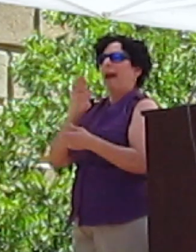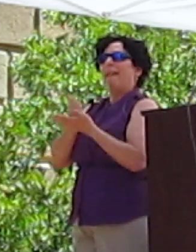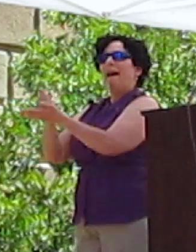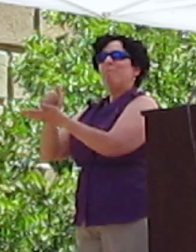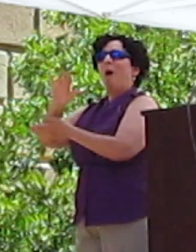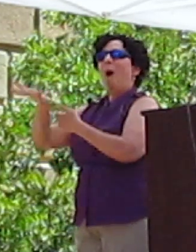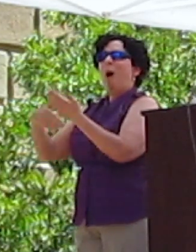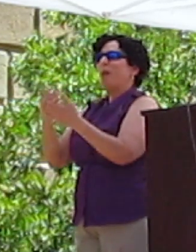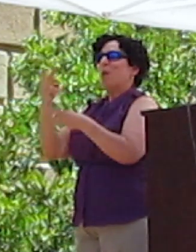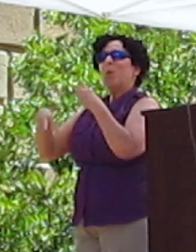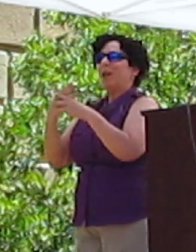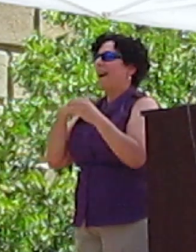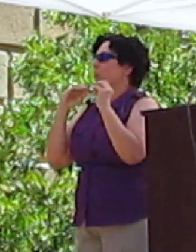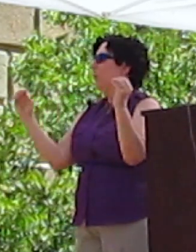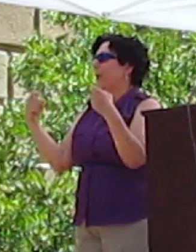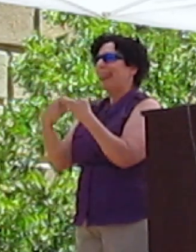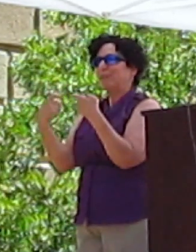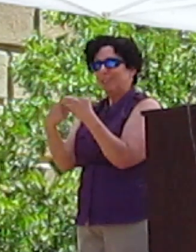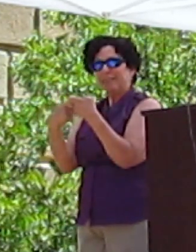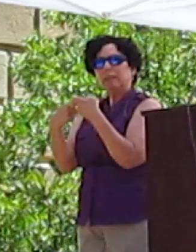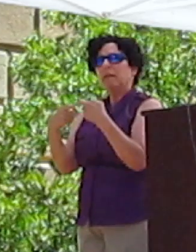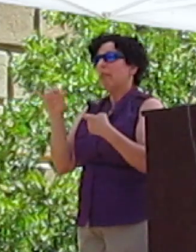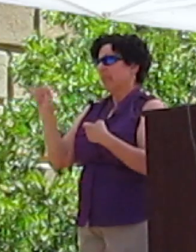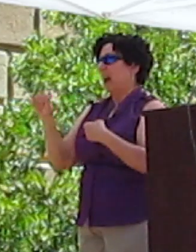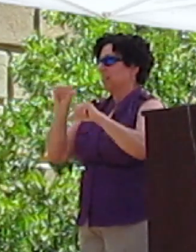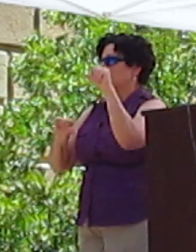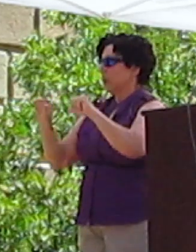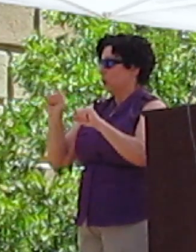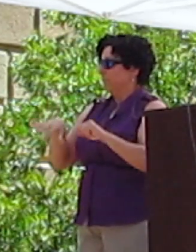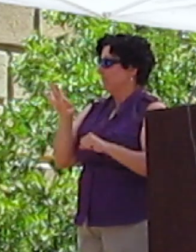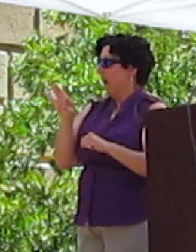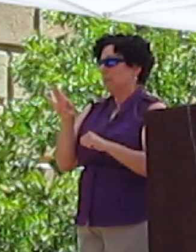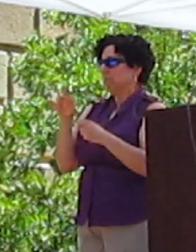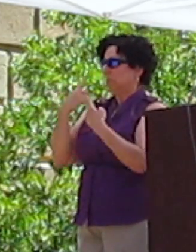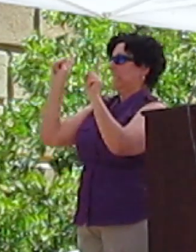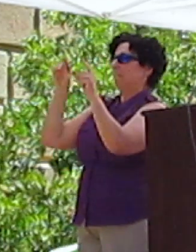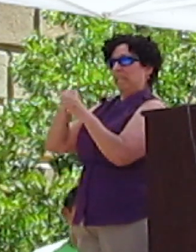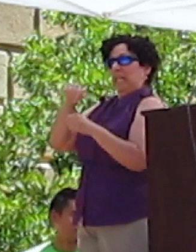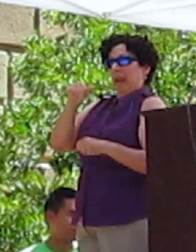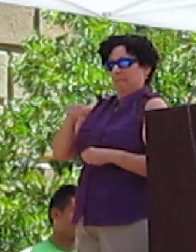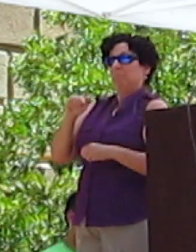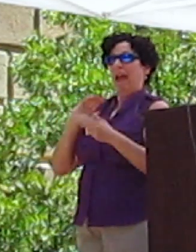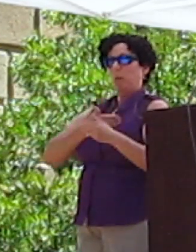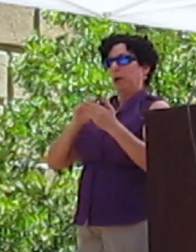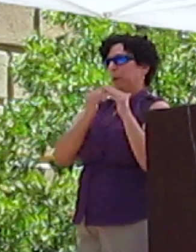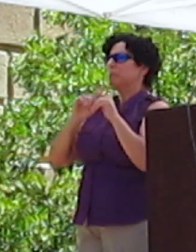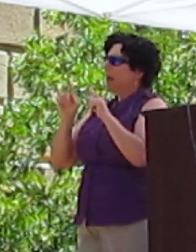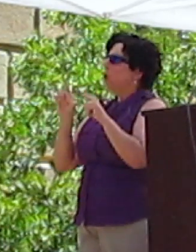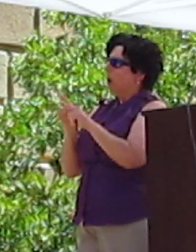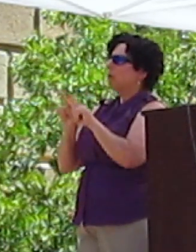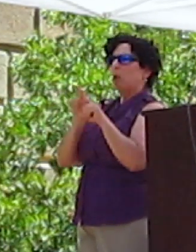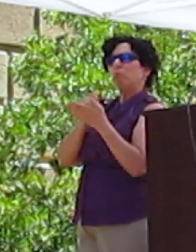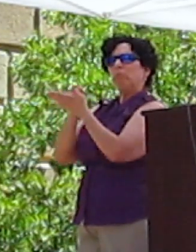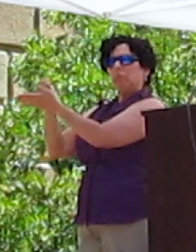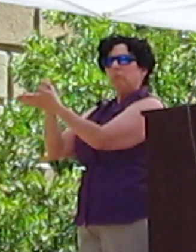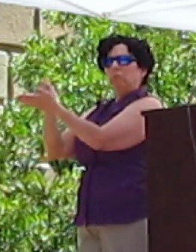Opportunities to explore science can be found all over the world, or right here in our own communities. For example, you might not think of a library as a place